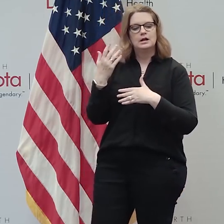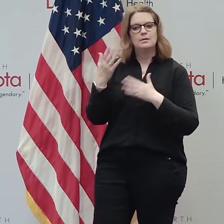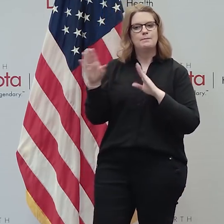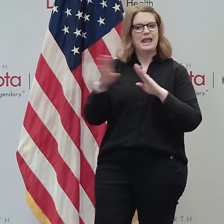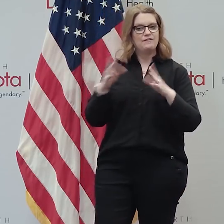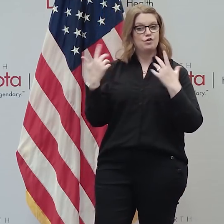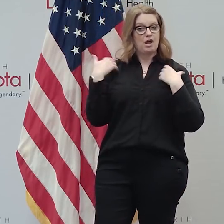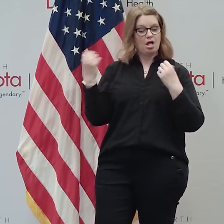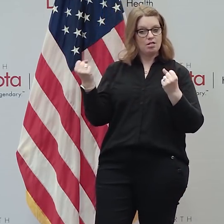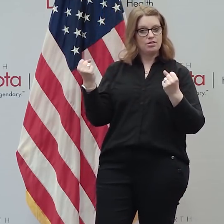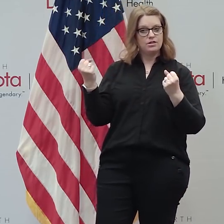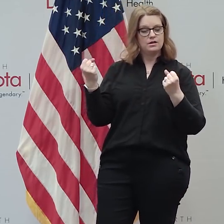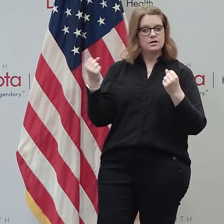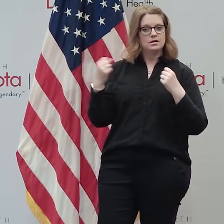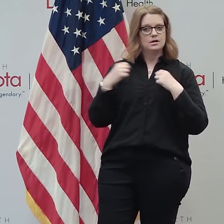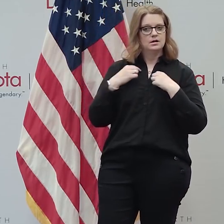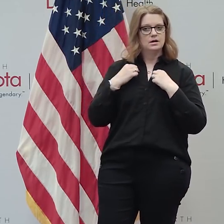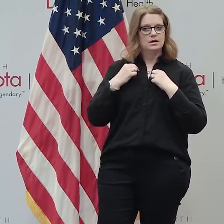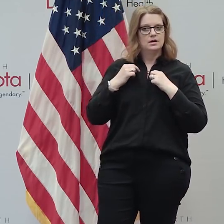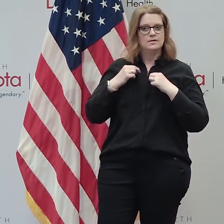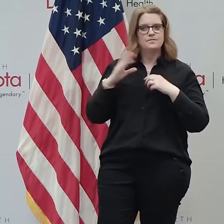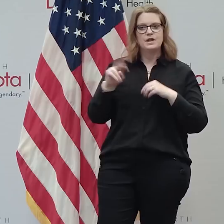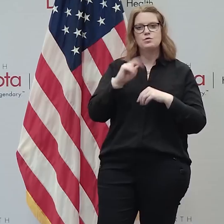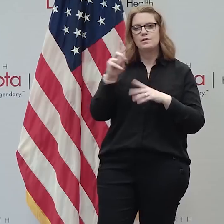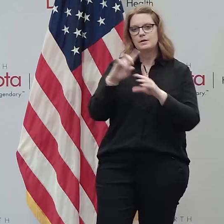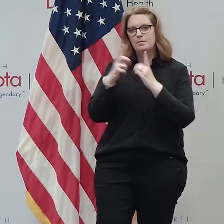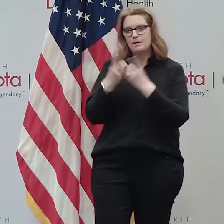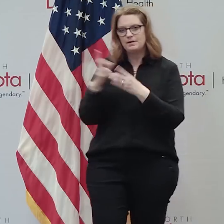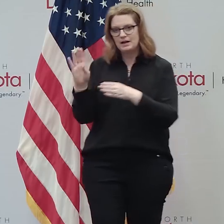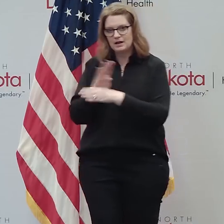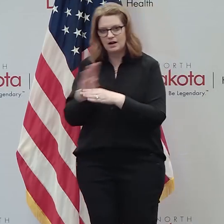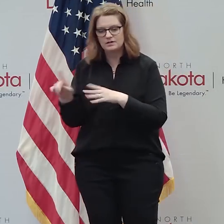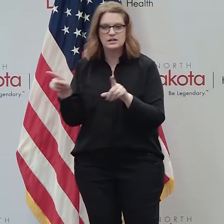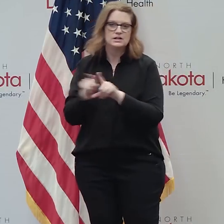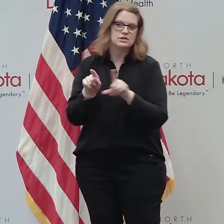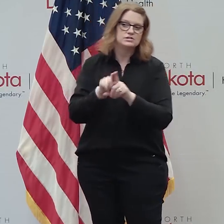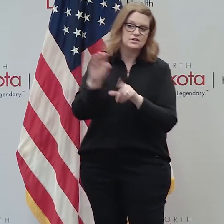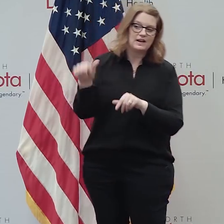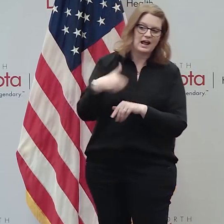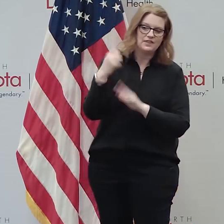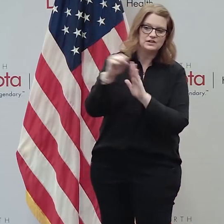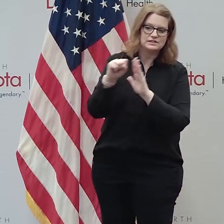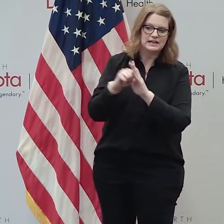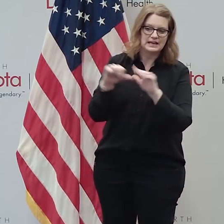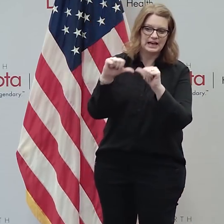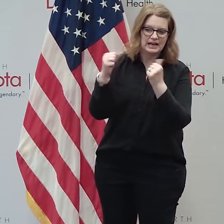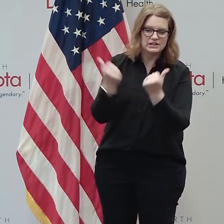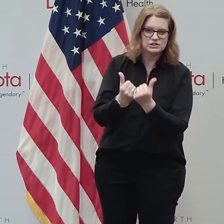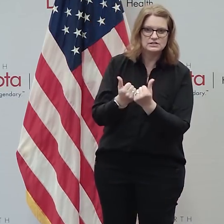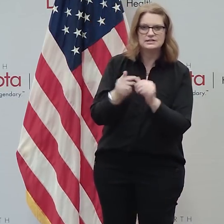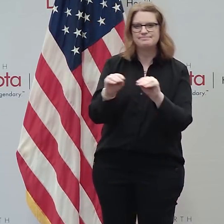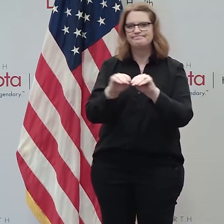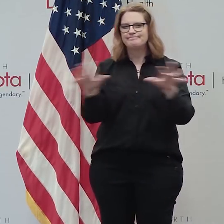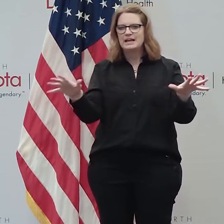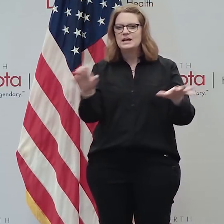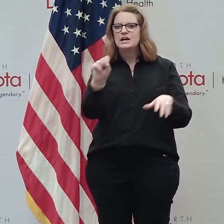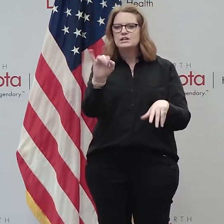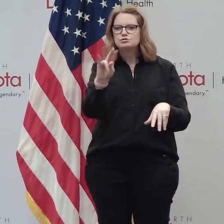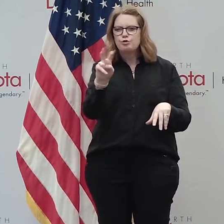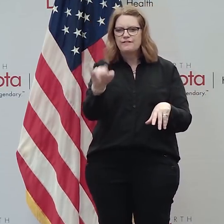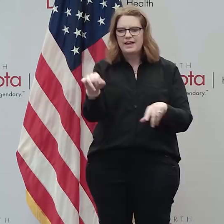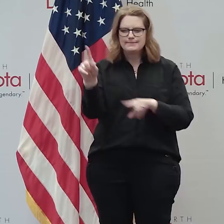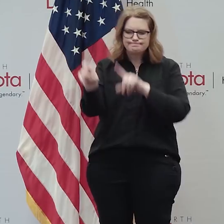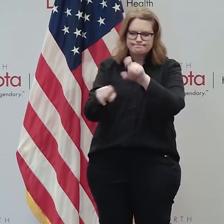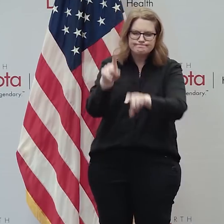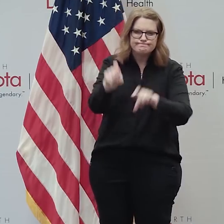update. In North Dakota Department of Commerce, in conjunction with many other state agencies, issued a statewide survey to understand how the